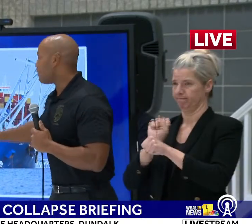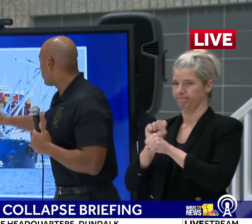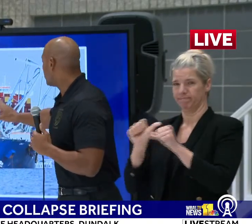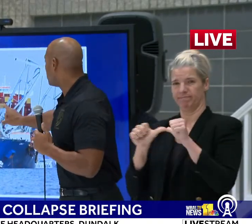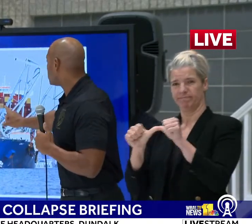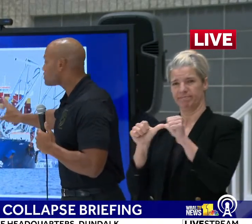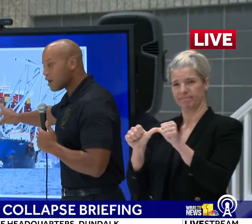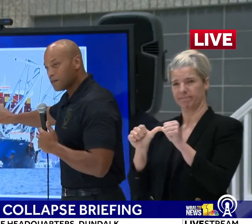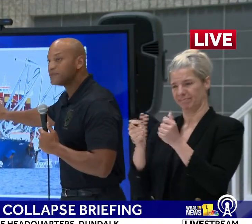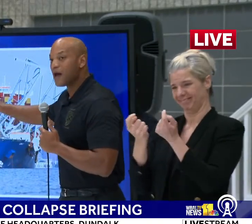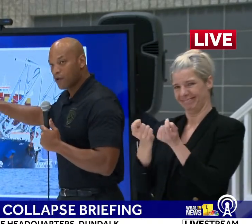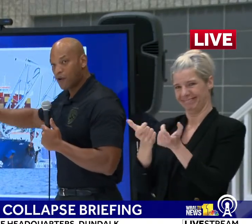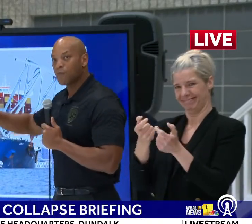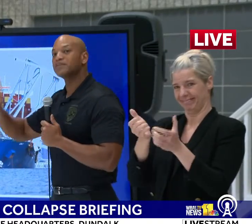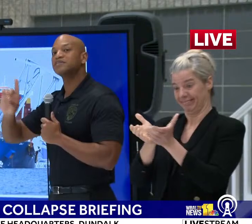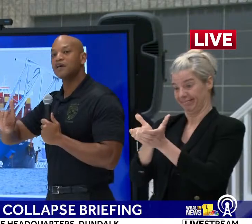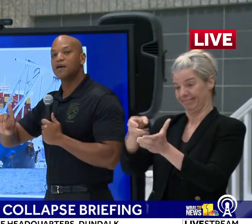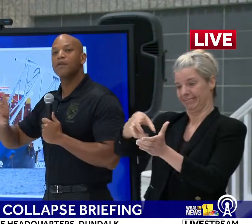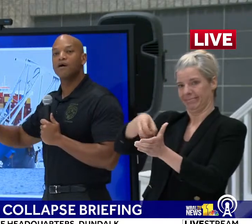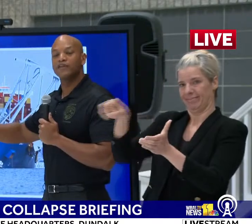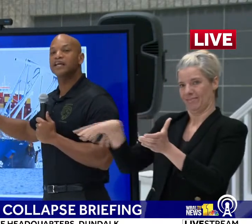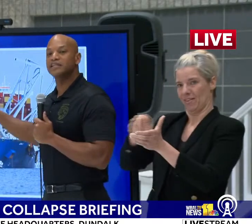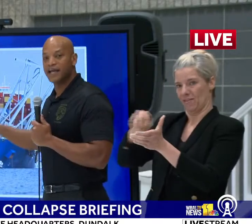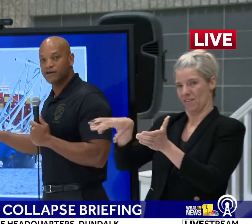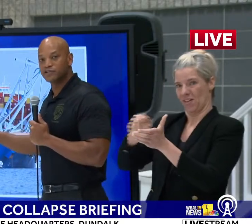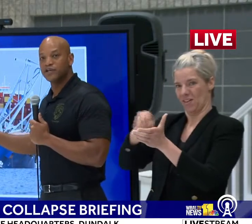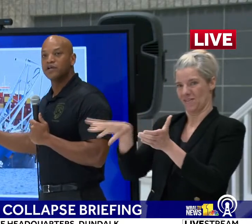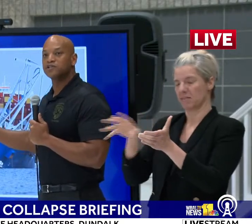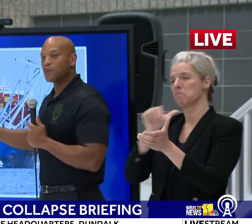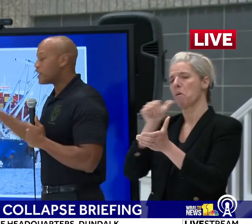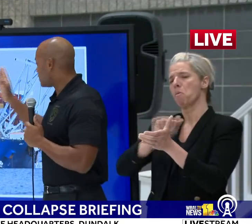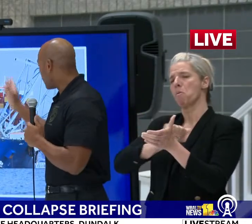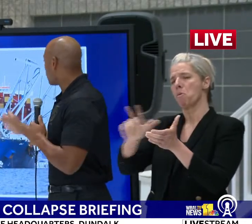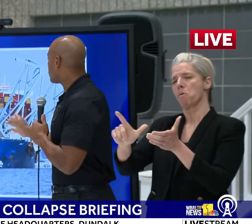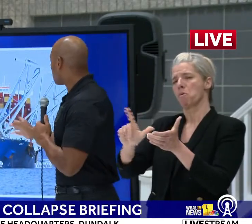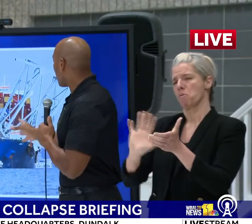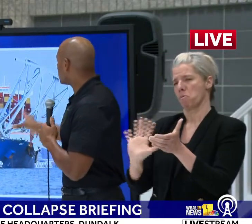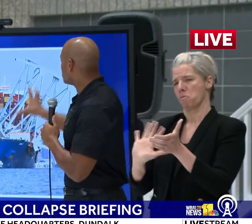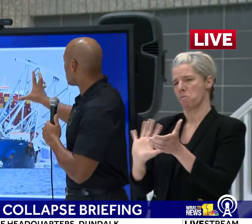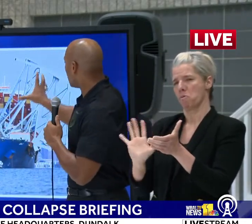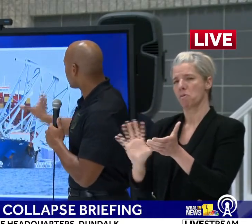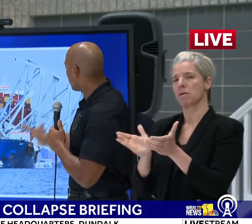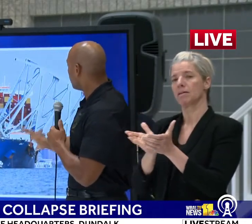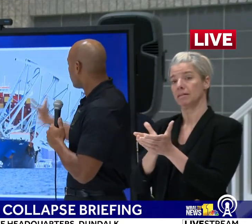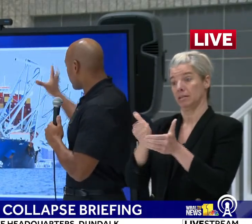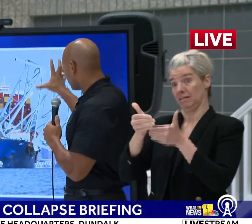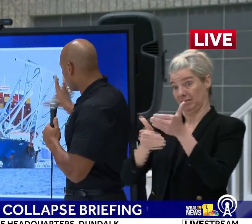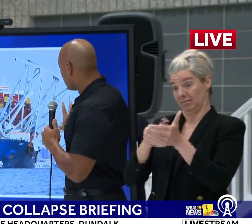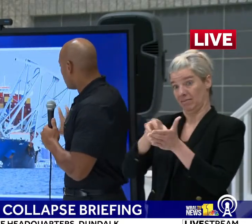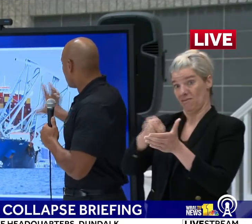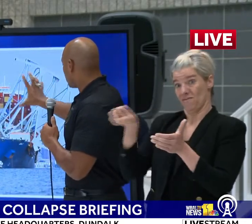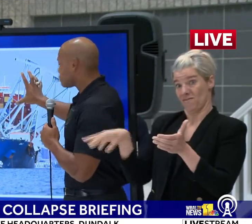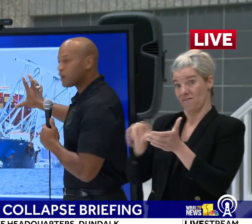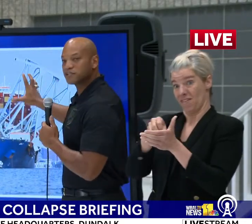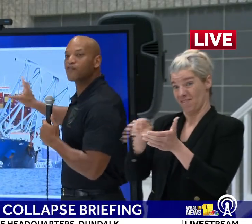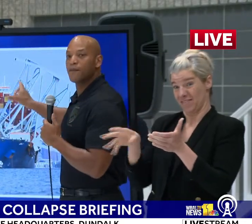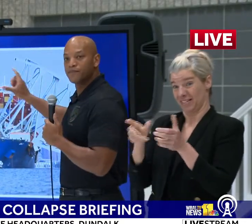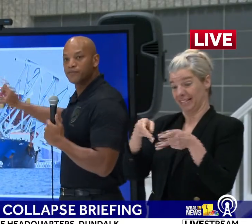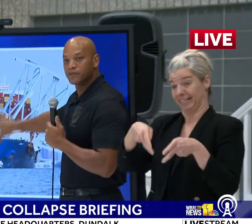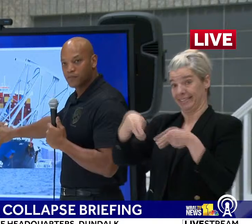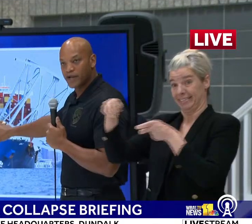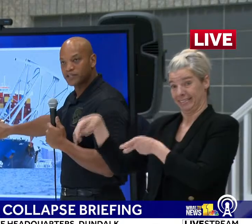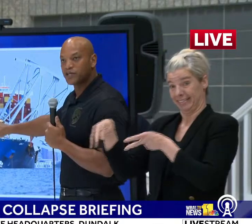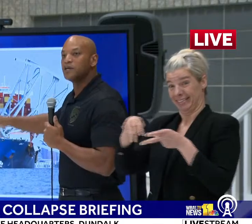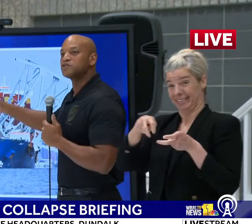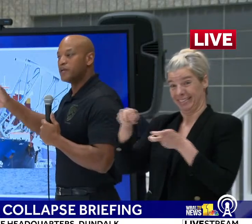the removal of some, not all, but some of the containers, so we can then go through the process of removing the